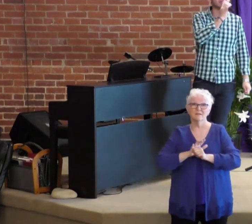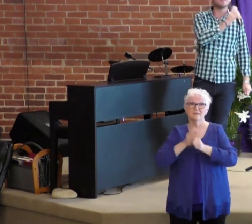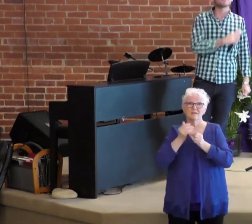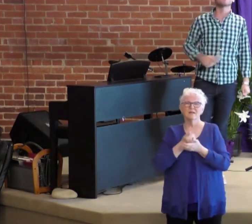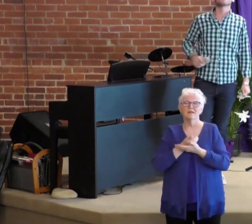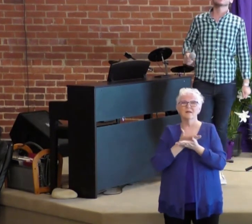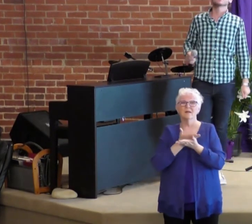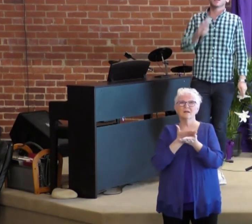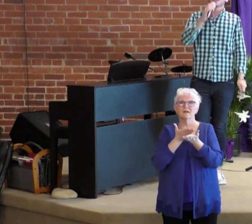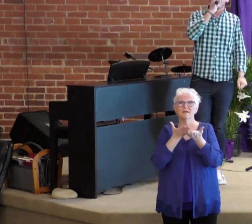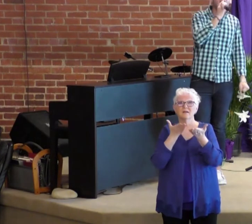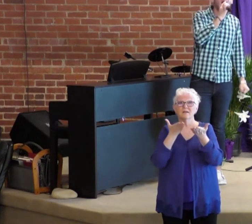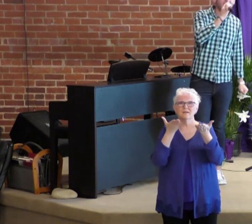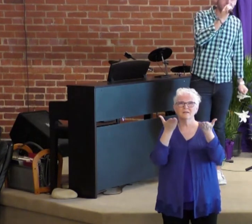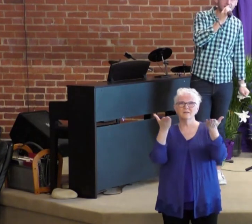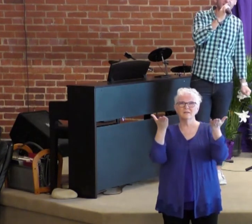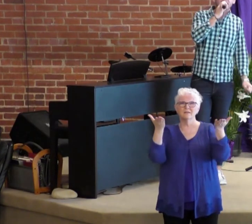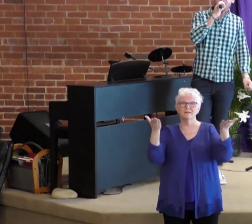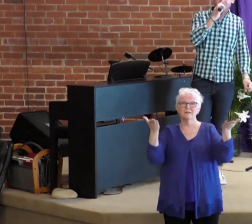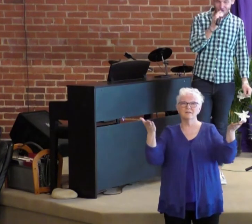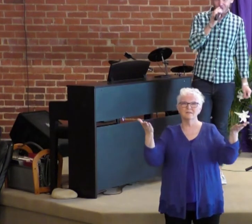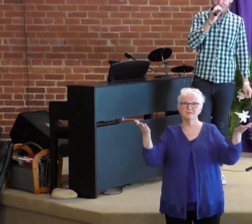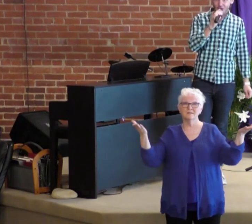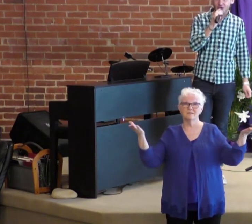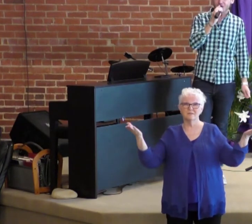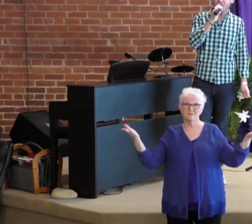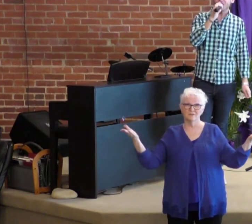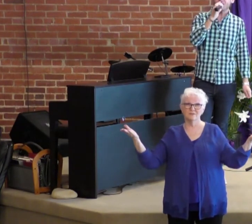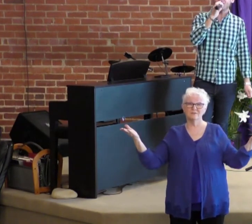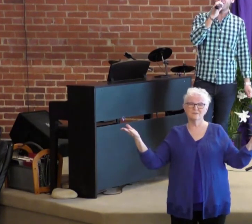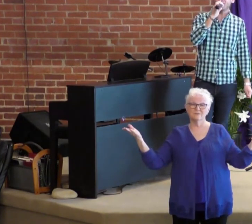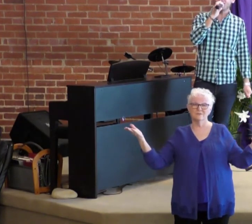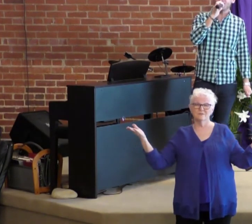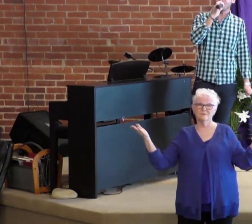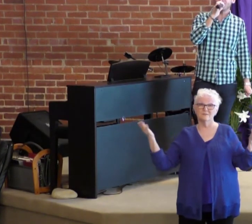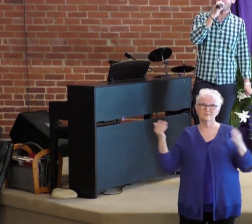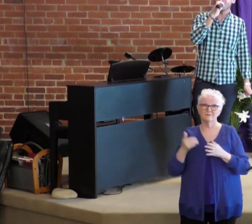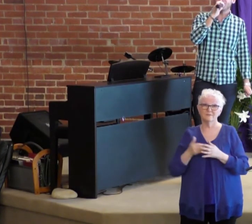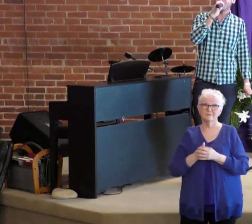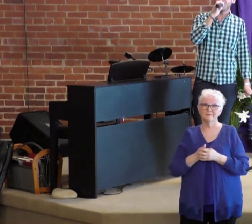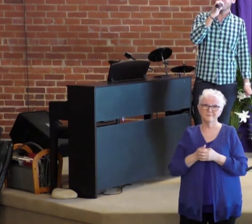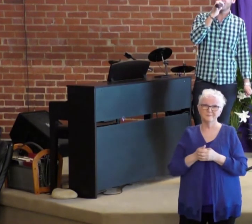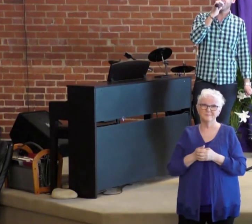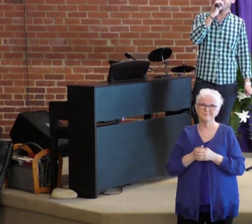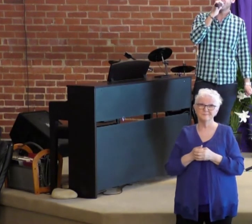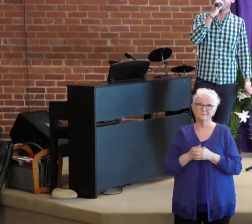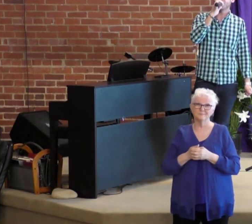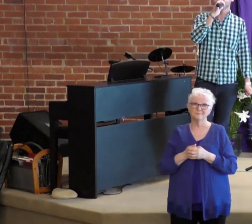promise I've made to you.